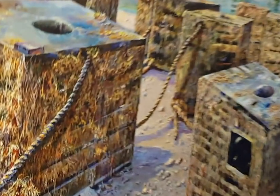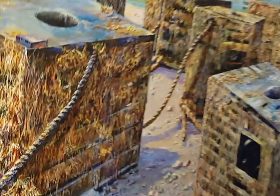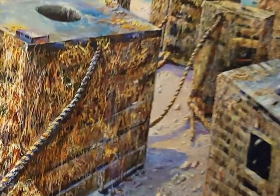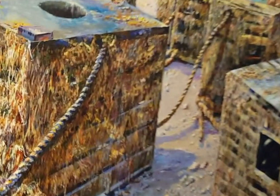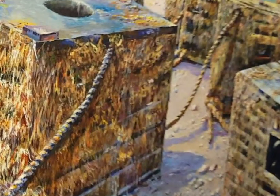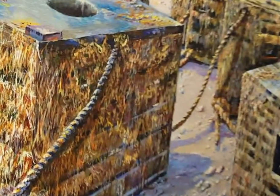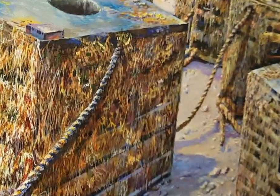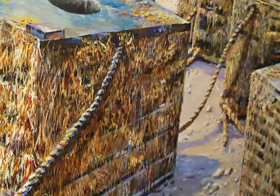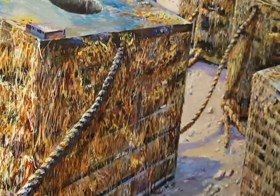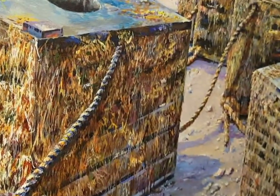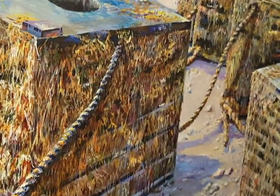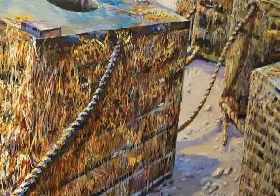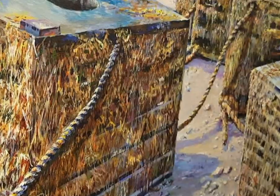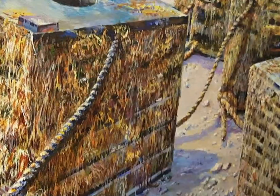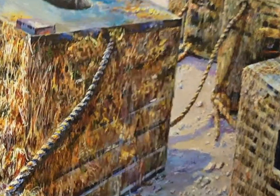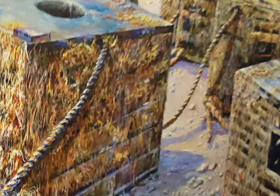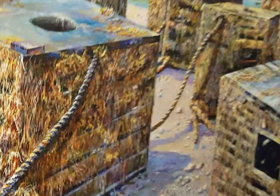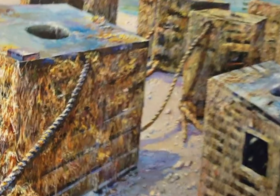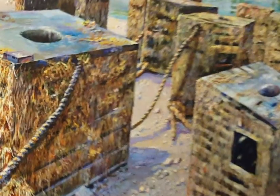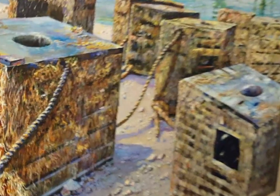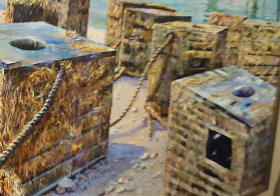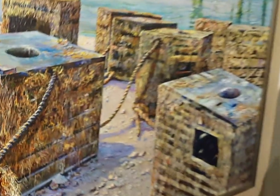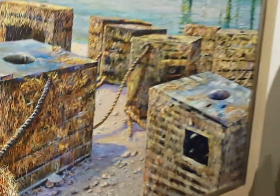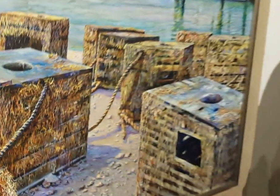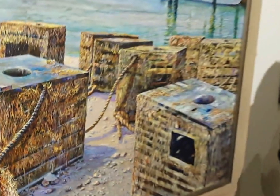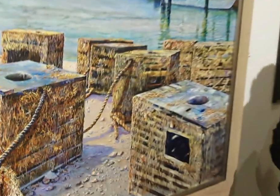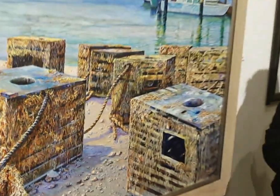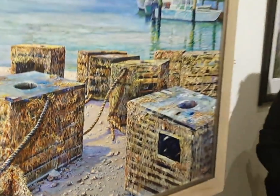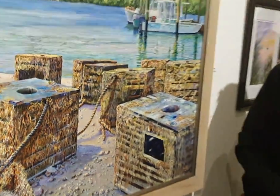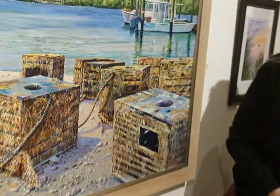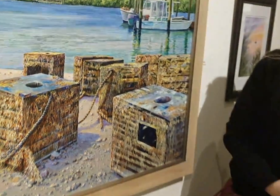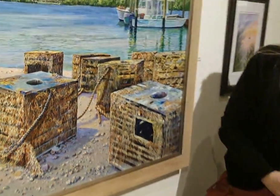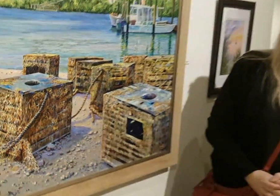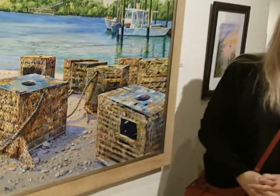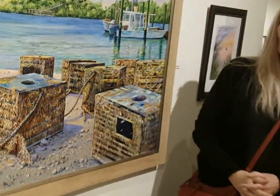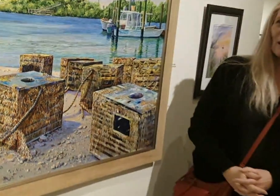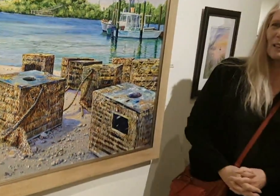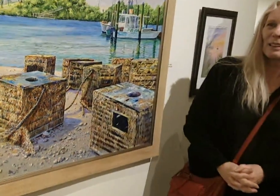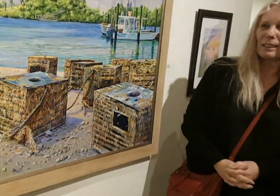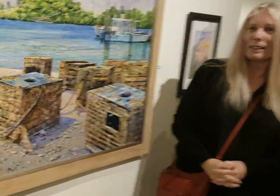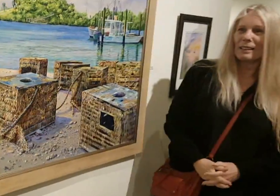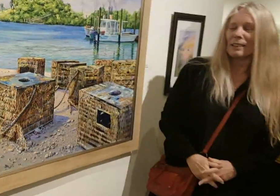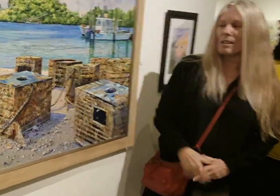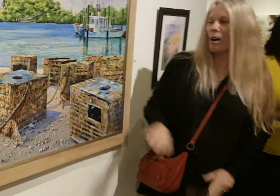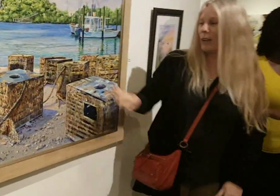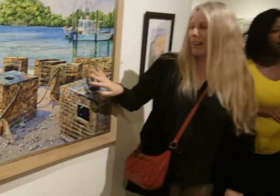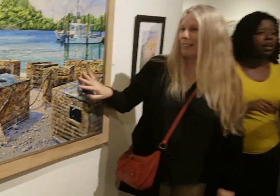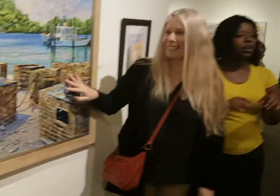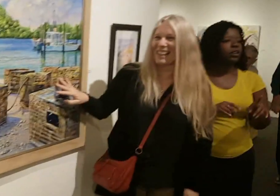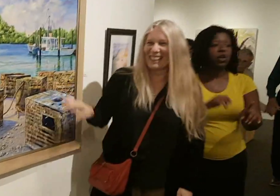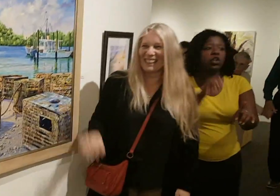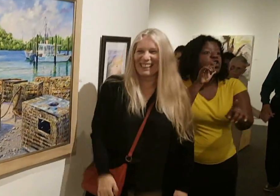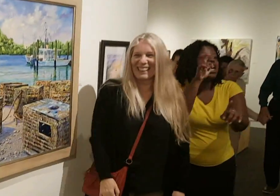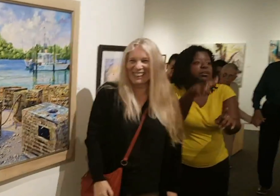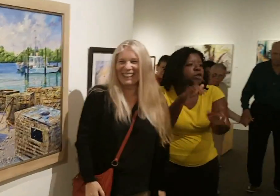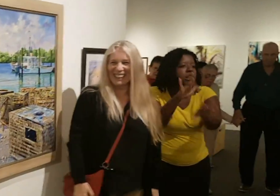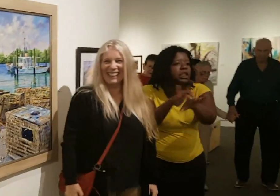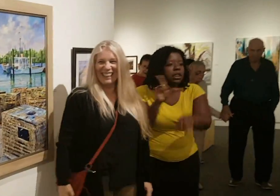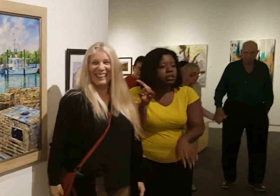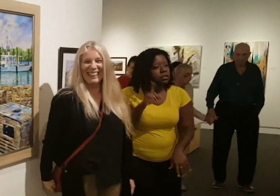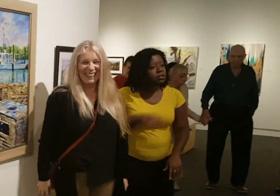stretch canvas. I would like to point out to you, Yeah. you're not to touch the paintings in a museum. Okay.